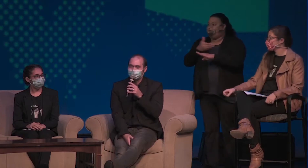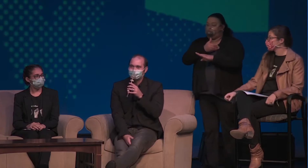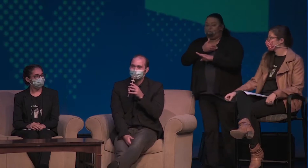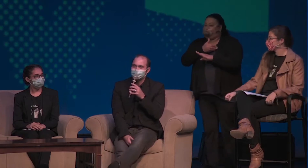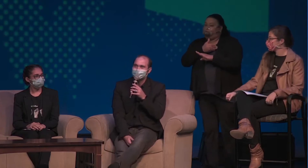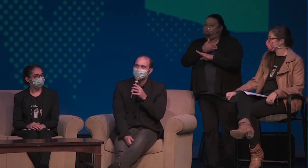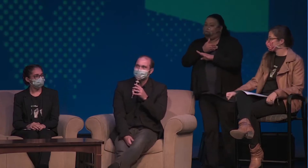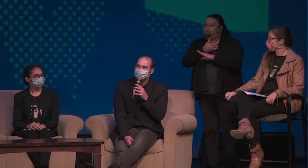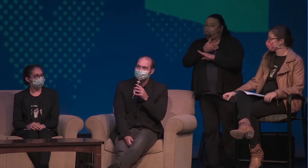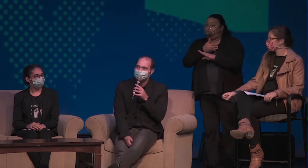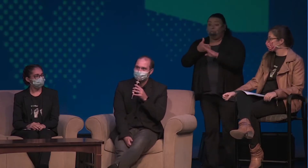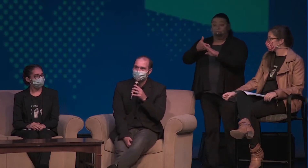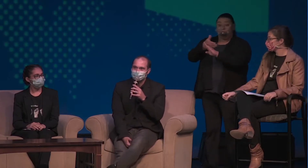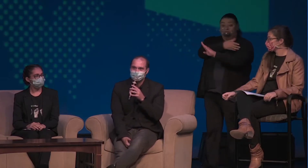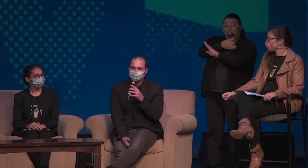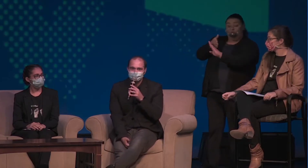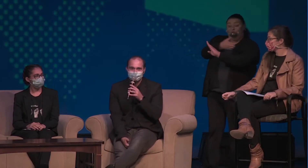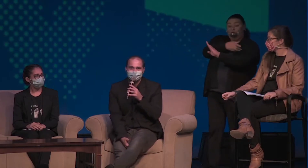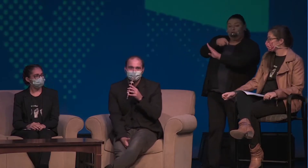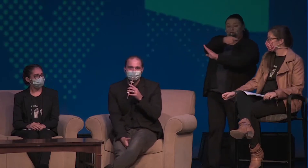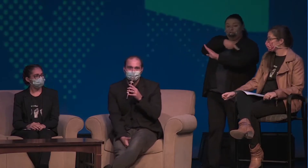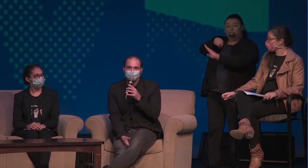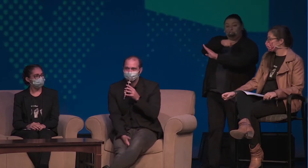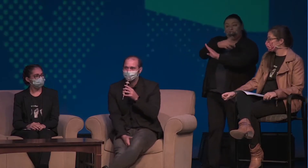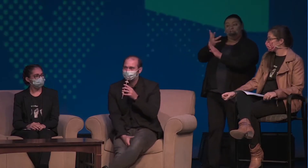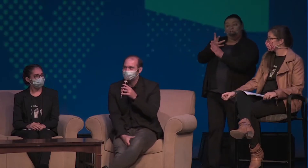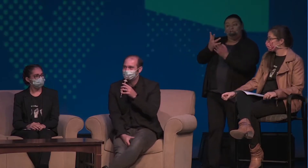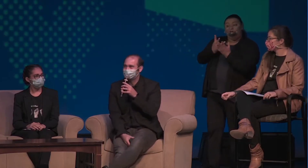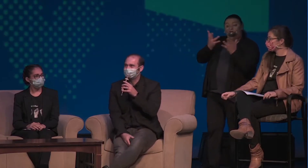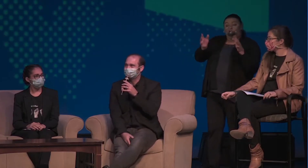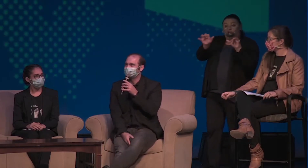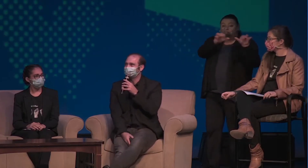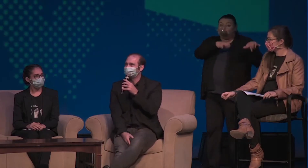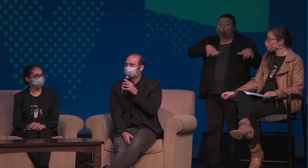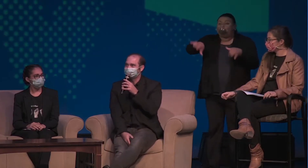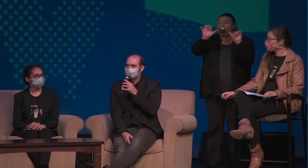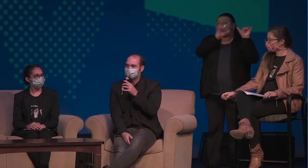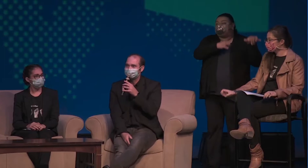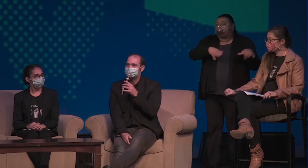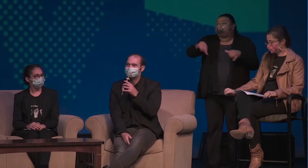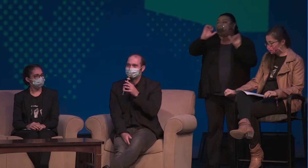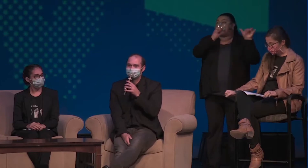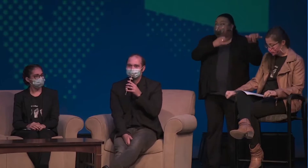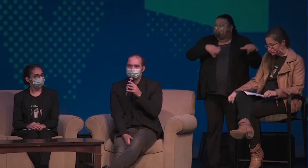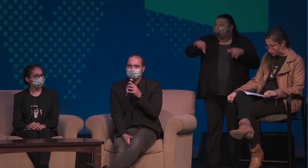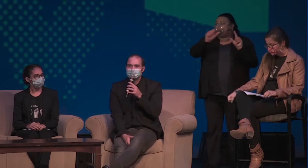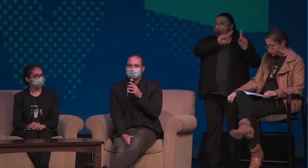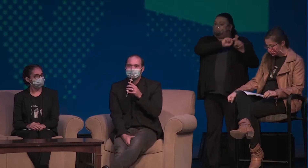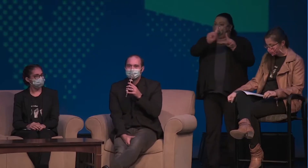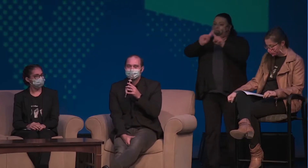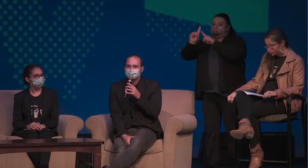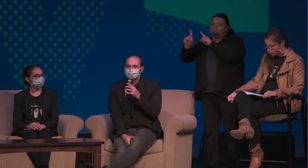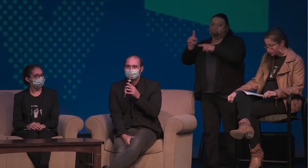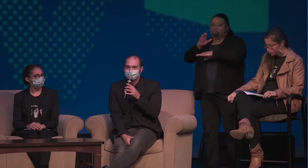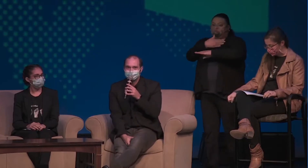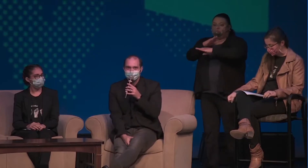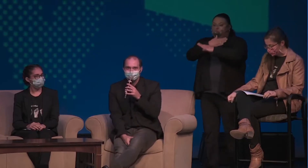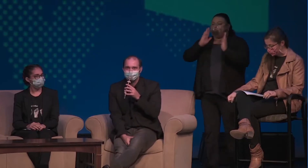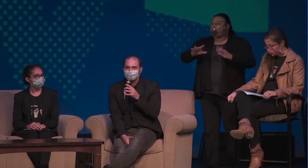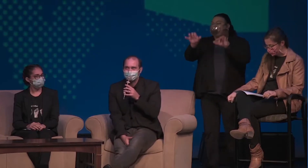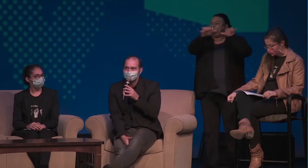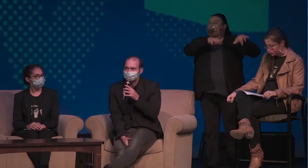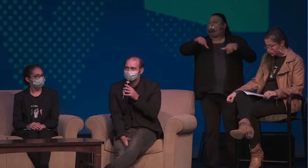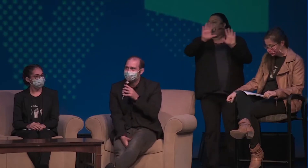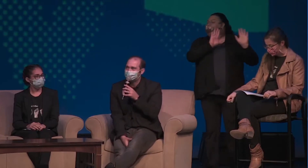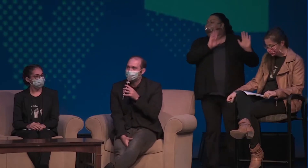Often before, his music was a lot like what he heard from all the other composers around him. And going deaf,